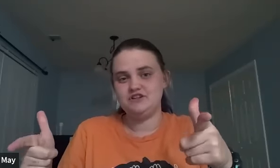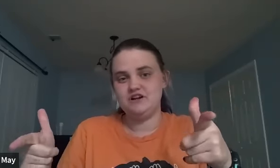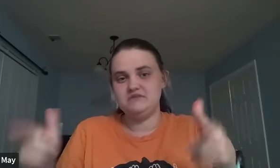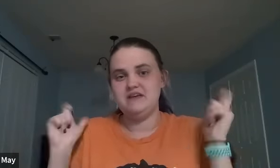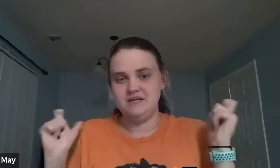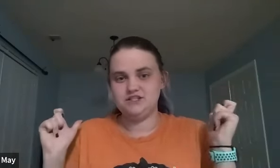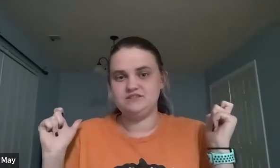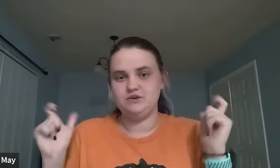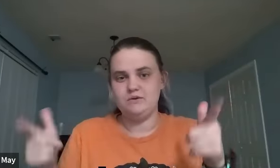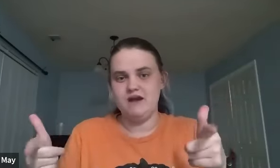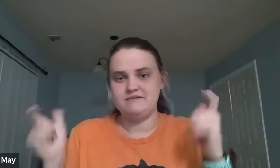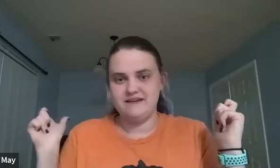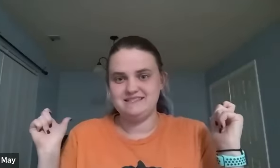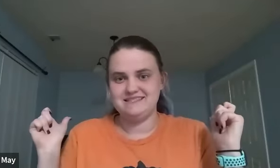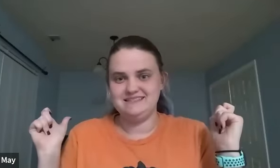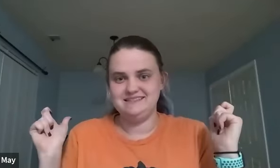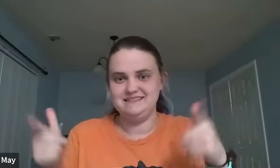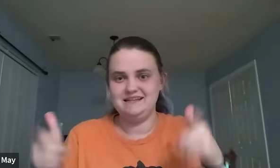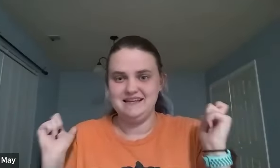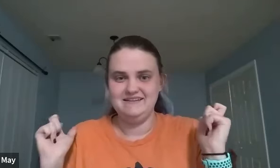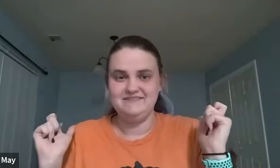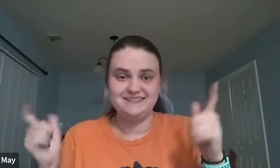starting with it and you're just going back fast.